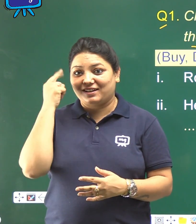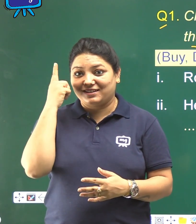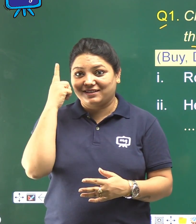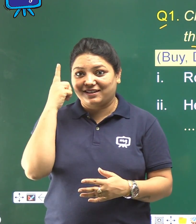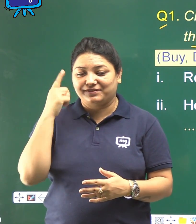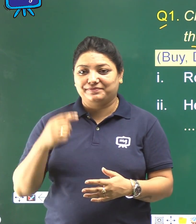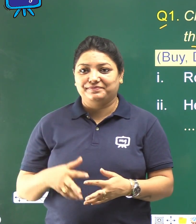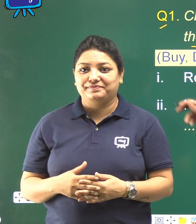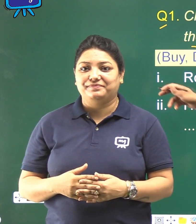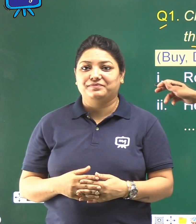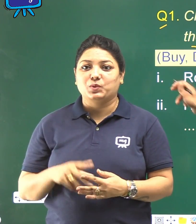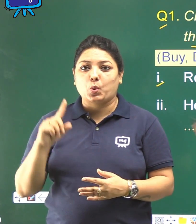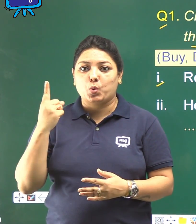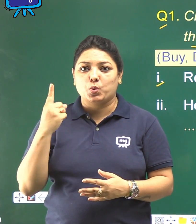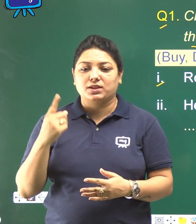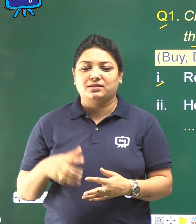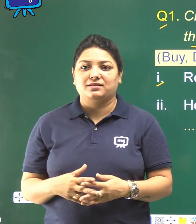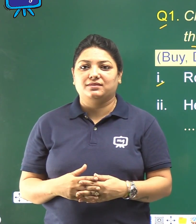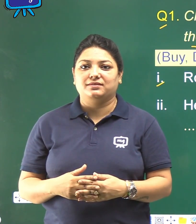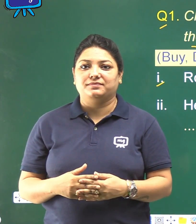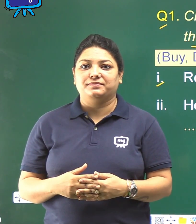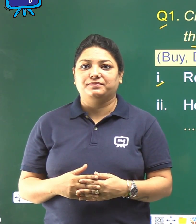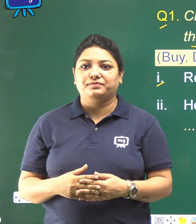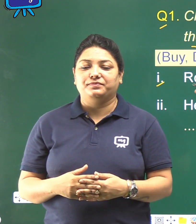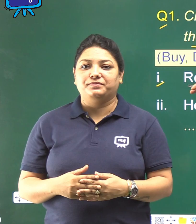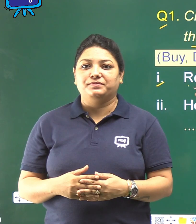Understand? First,